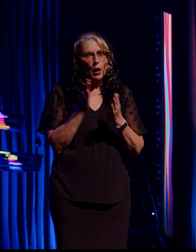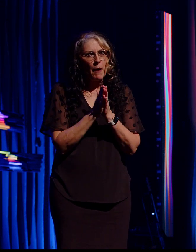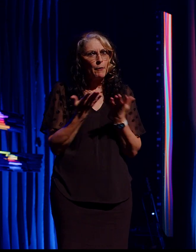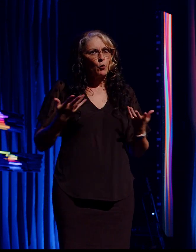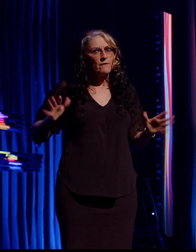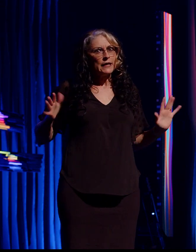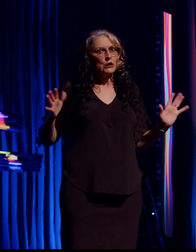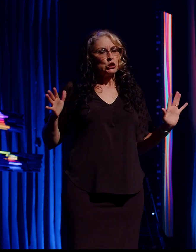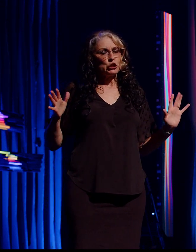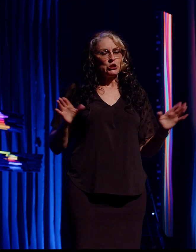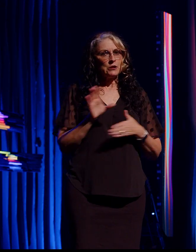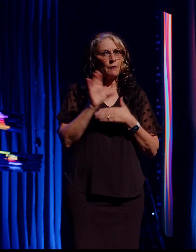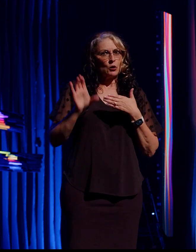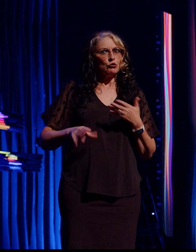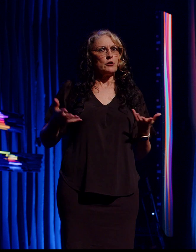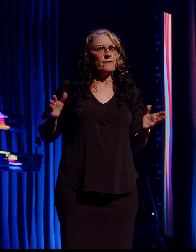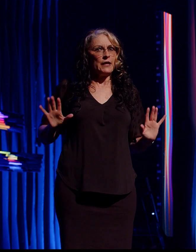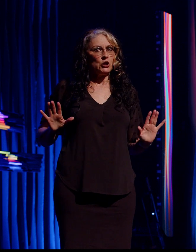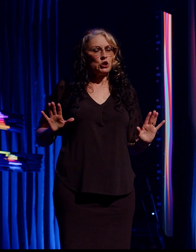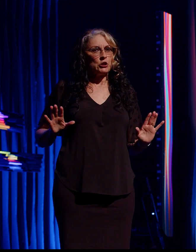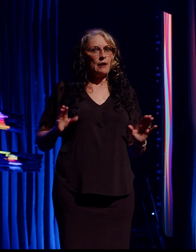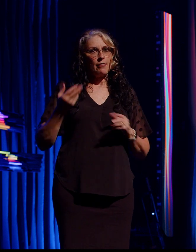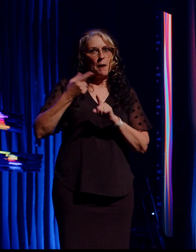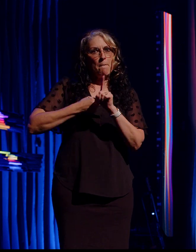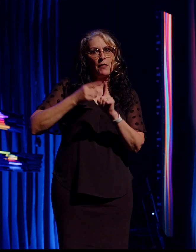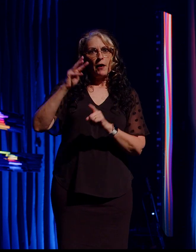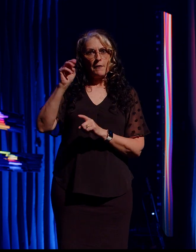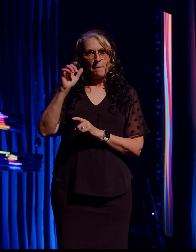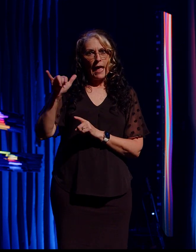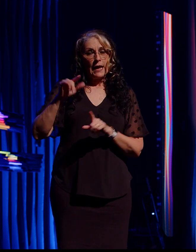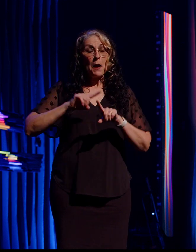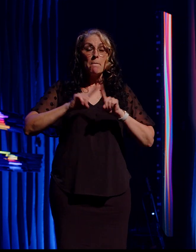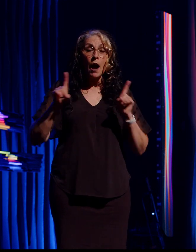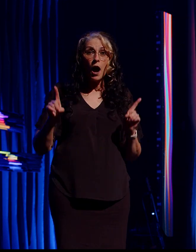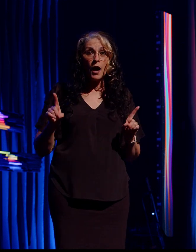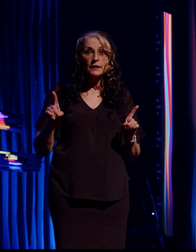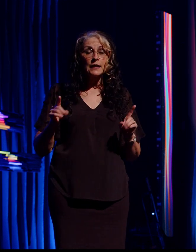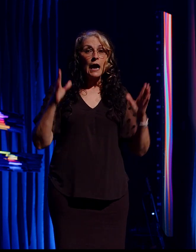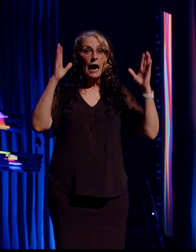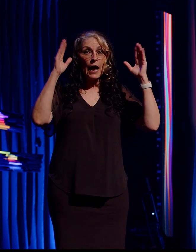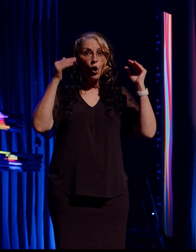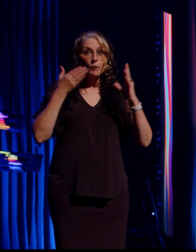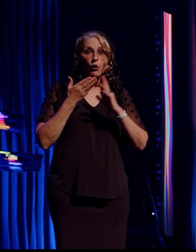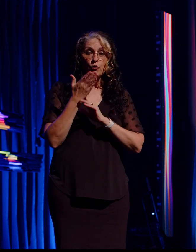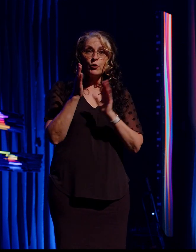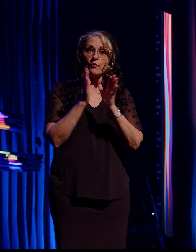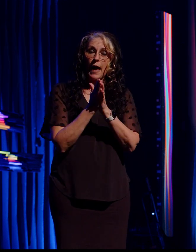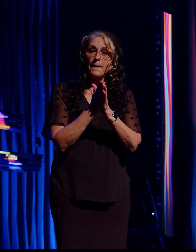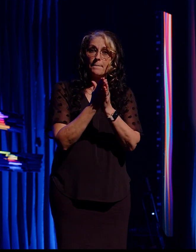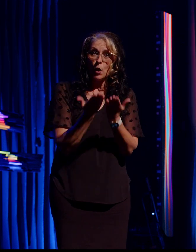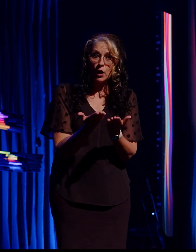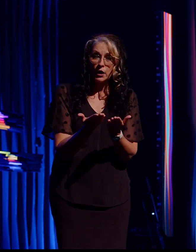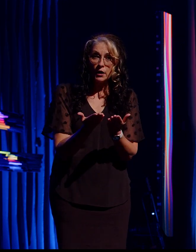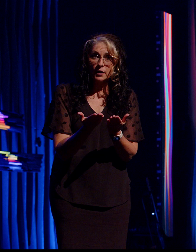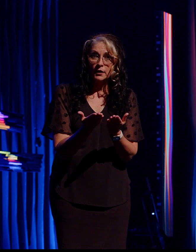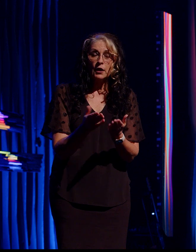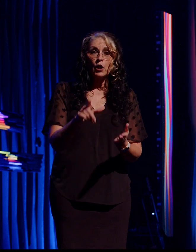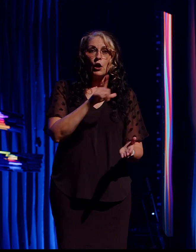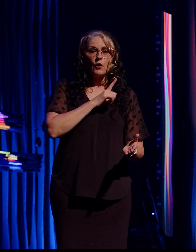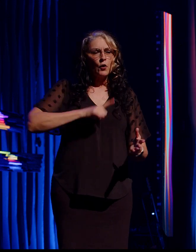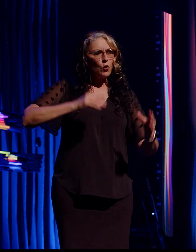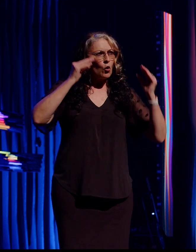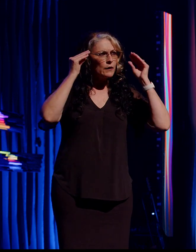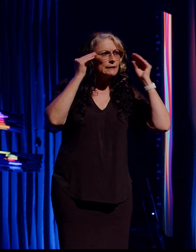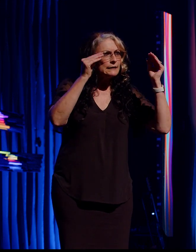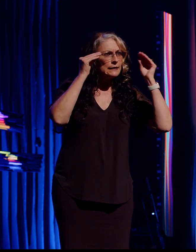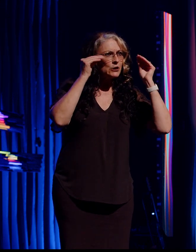okay? We did a conclusion of that in May. But I hope through that book, the Lord began to teach you what